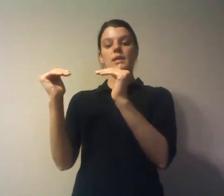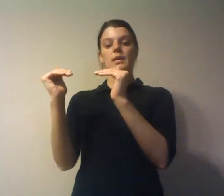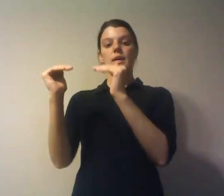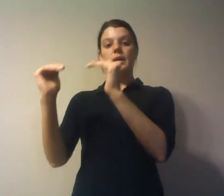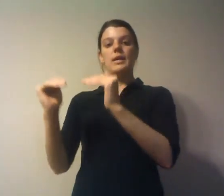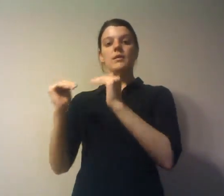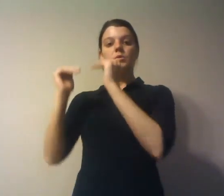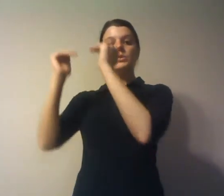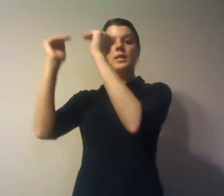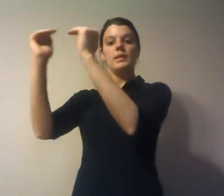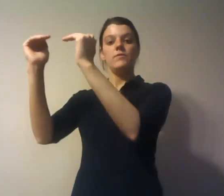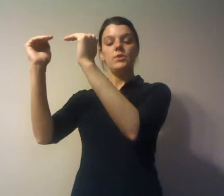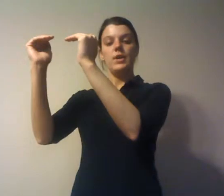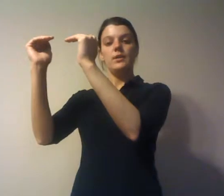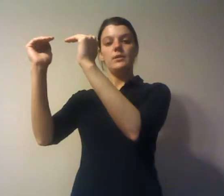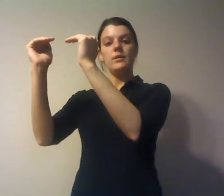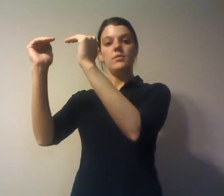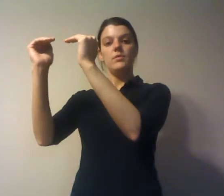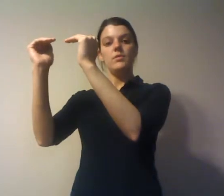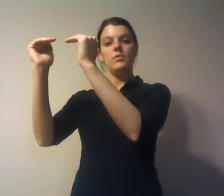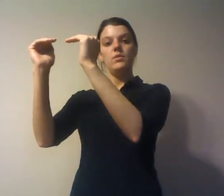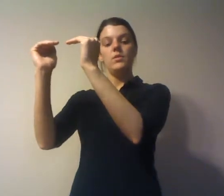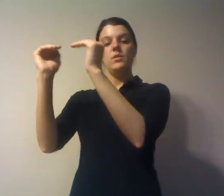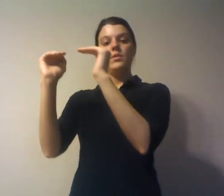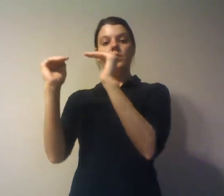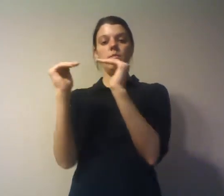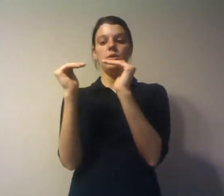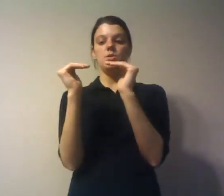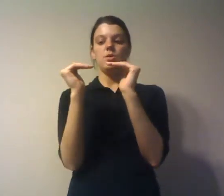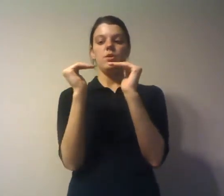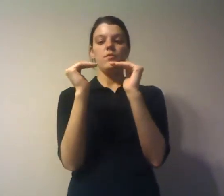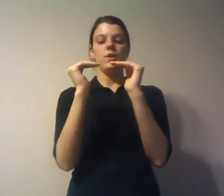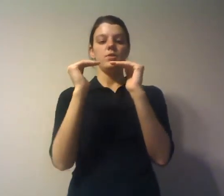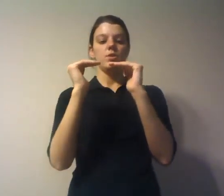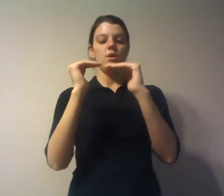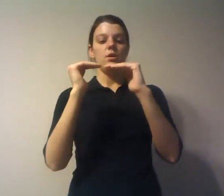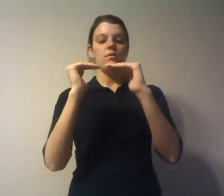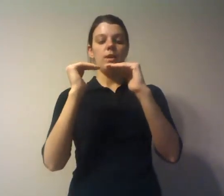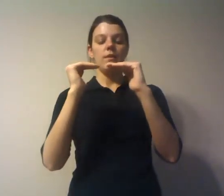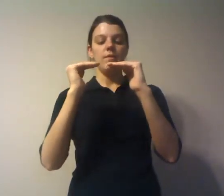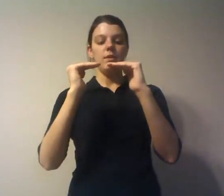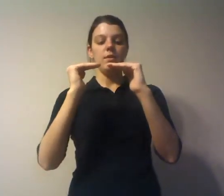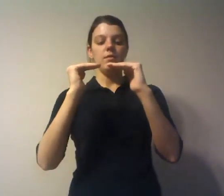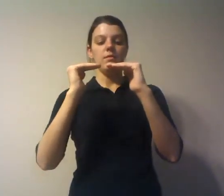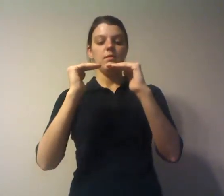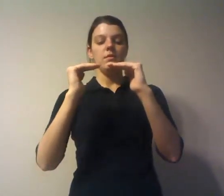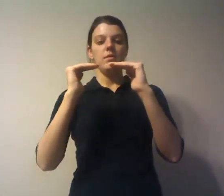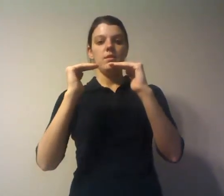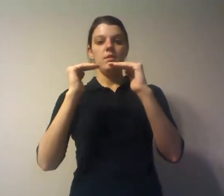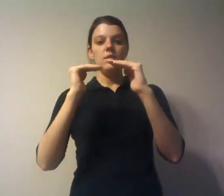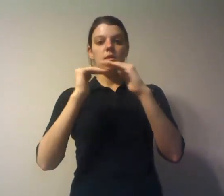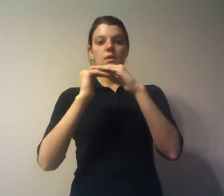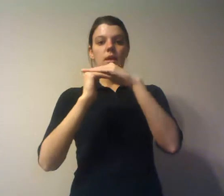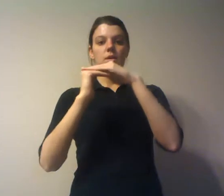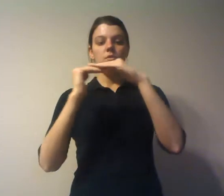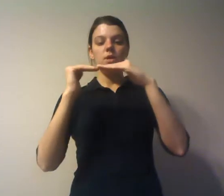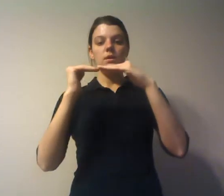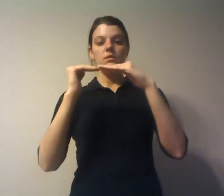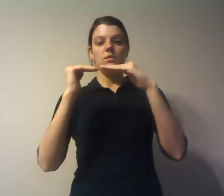then I am, you just kind of lift your hand up. Make sure your fingers are curved kind of in an angle here, a